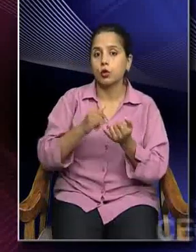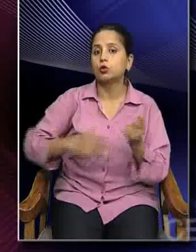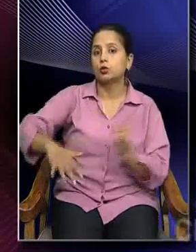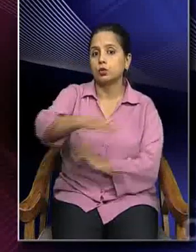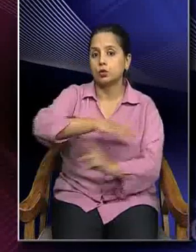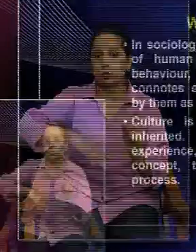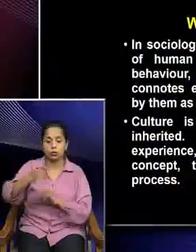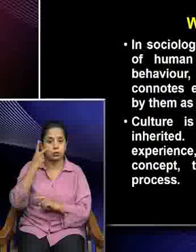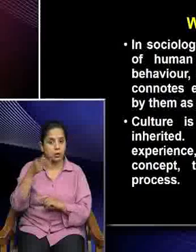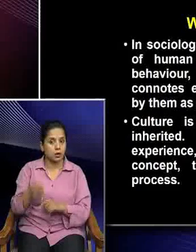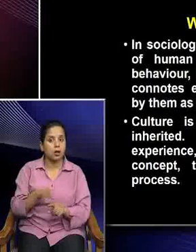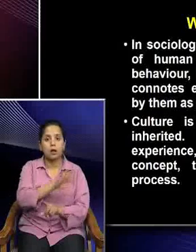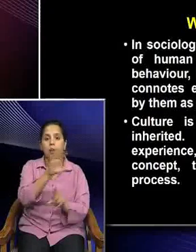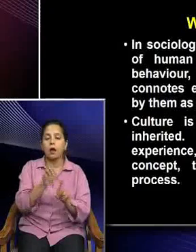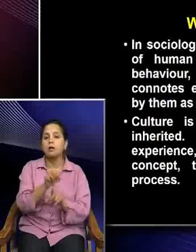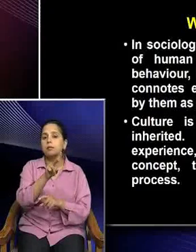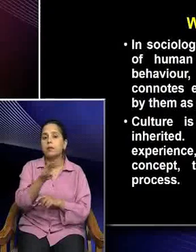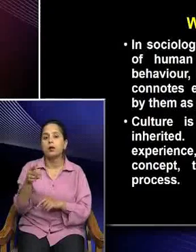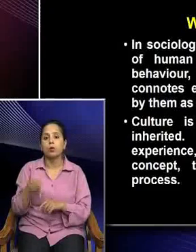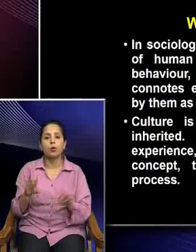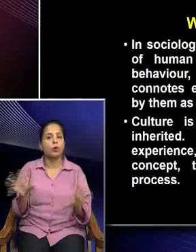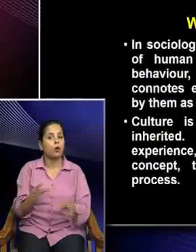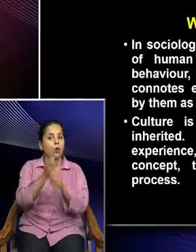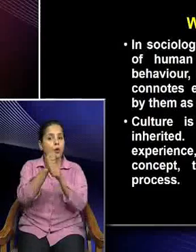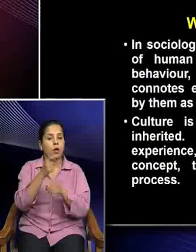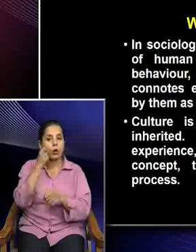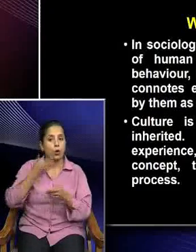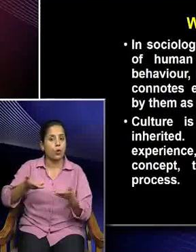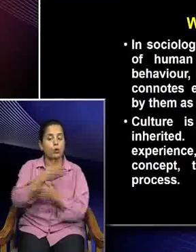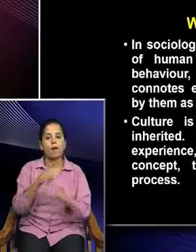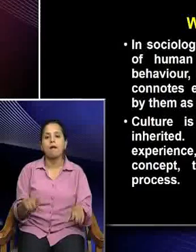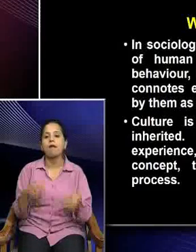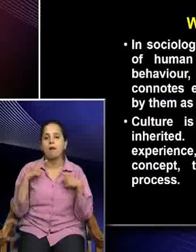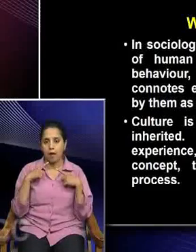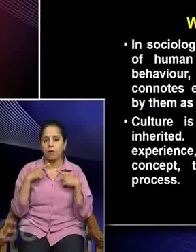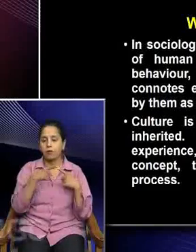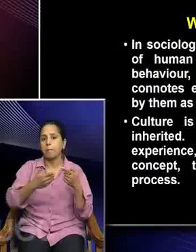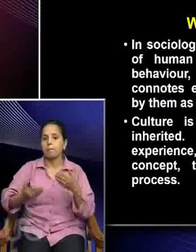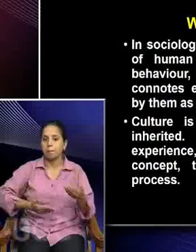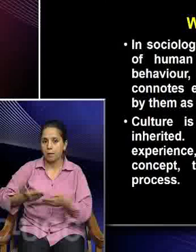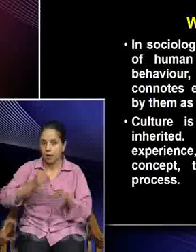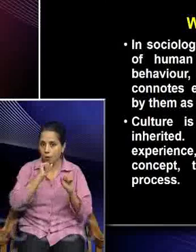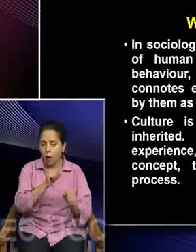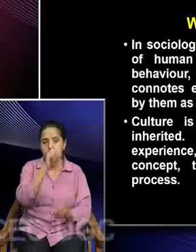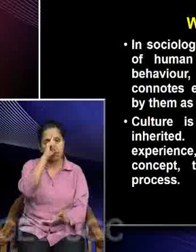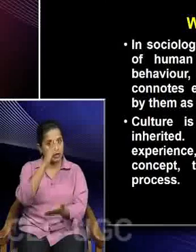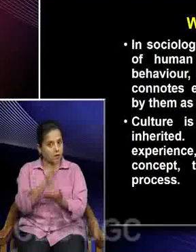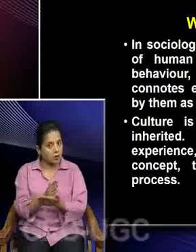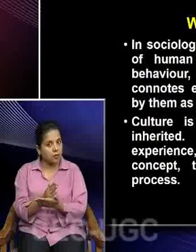sociology, culture refers to the sum of human beings' life ways, their behavior,